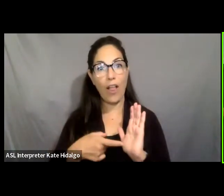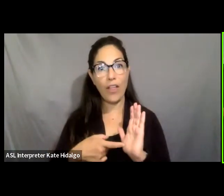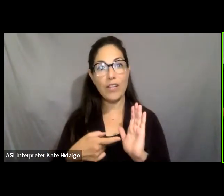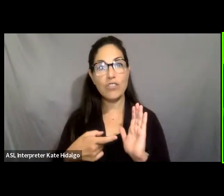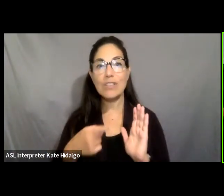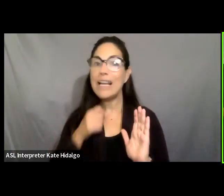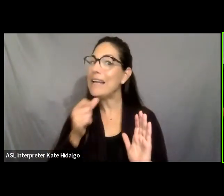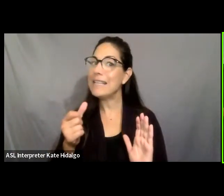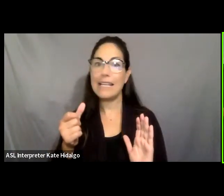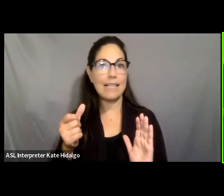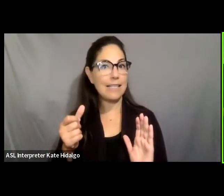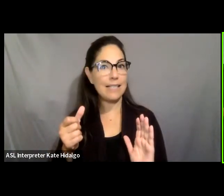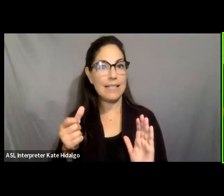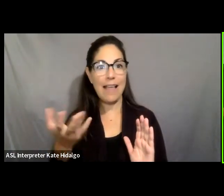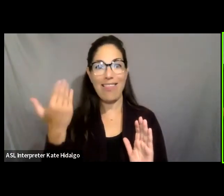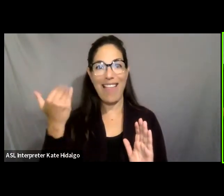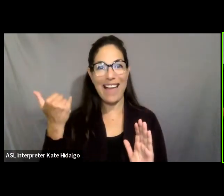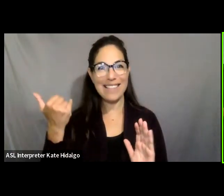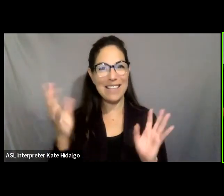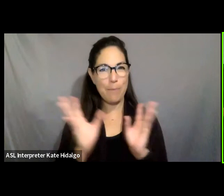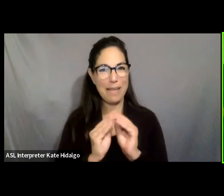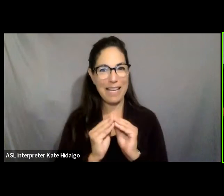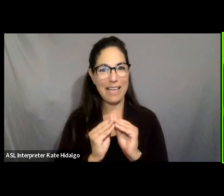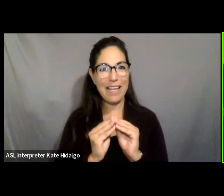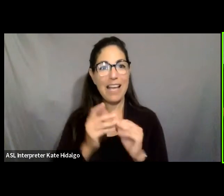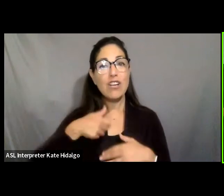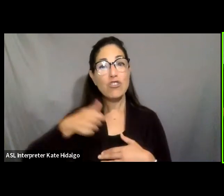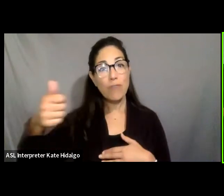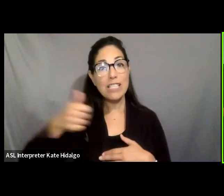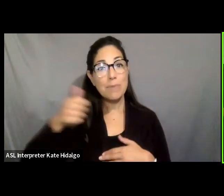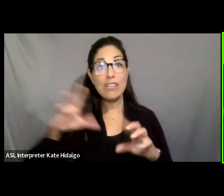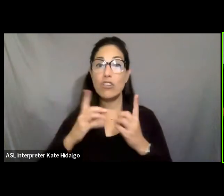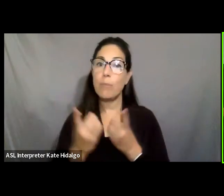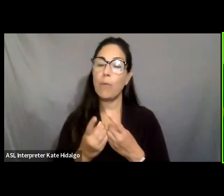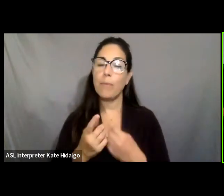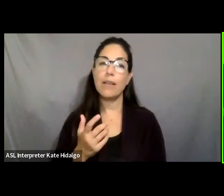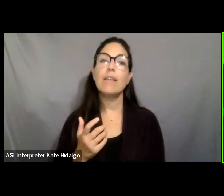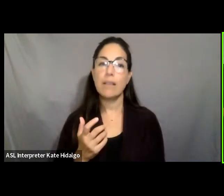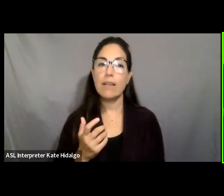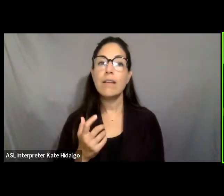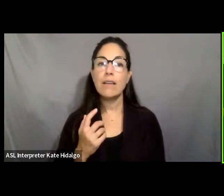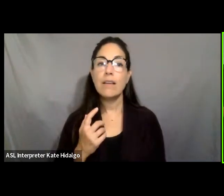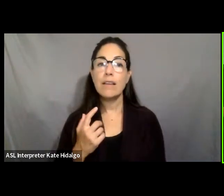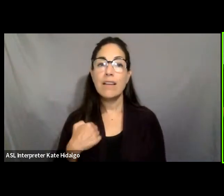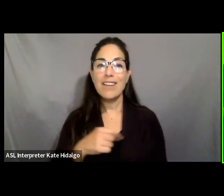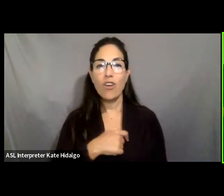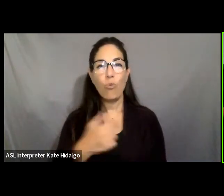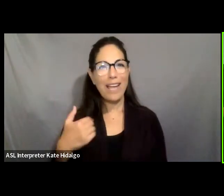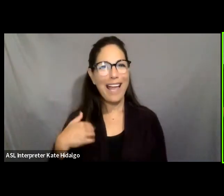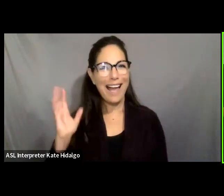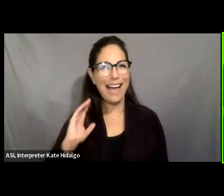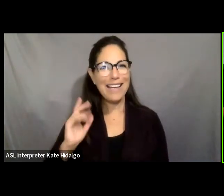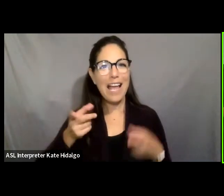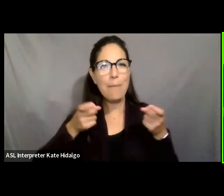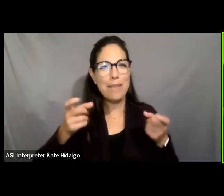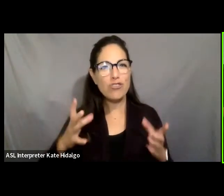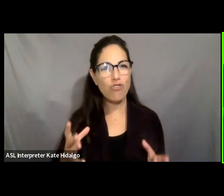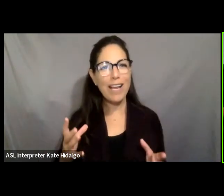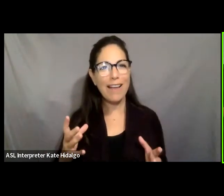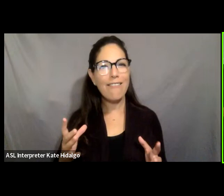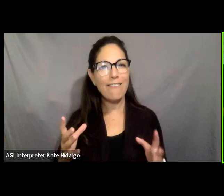I didn't get it acknowledged at the last meeting, our transportation department. When we had the